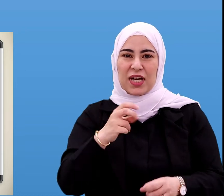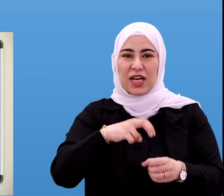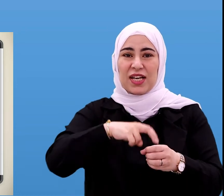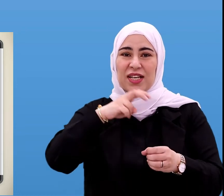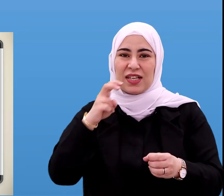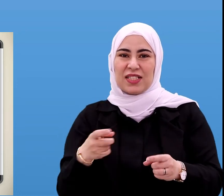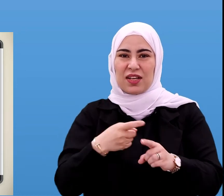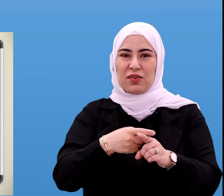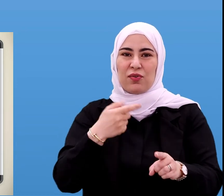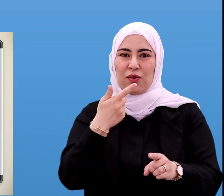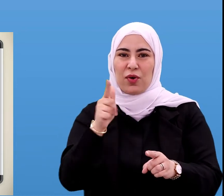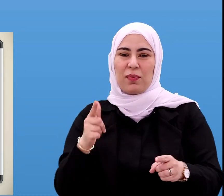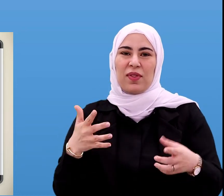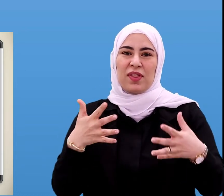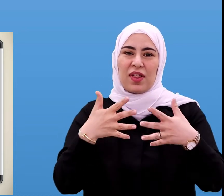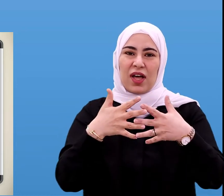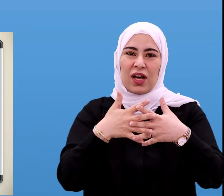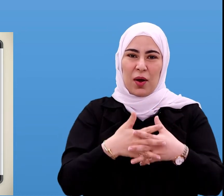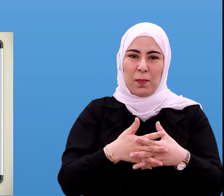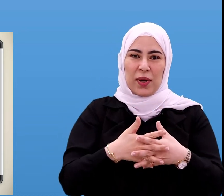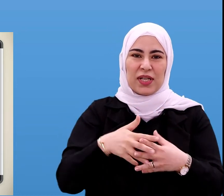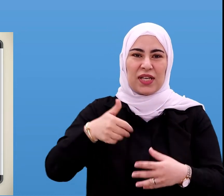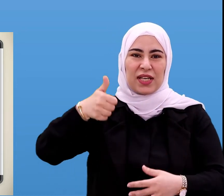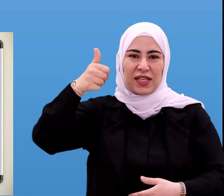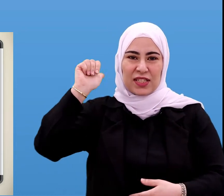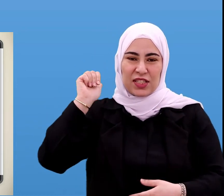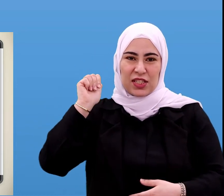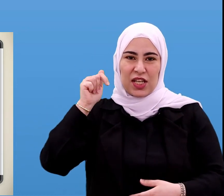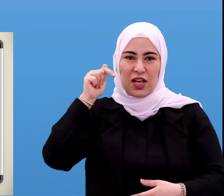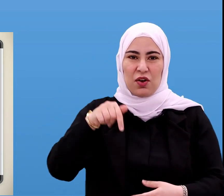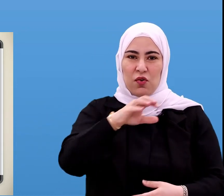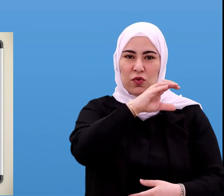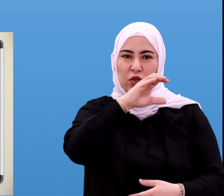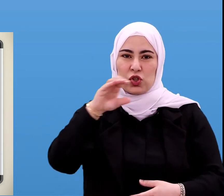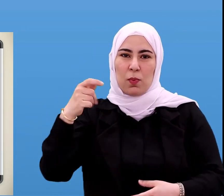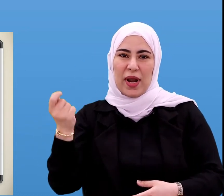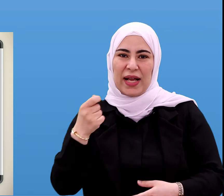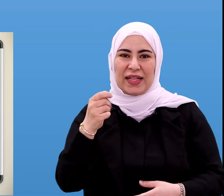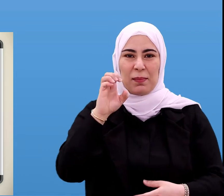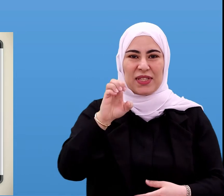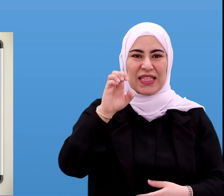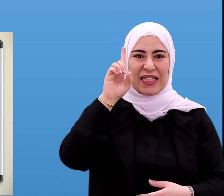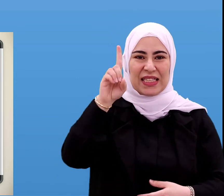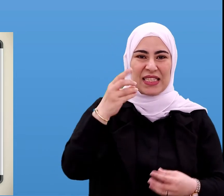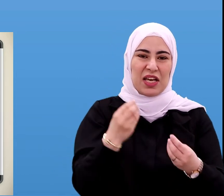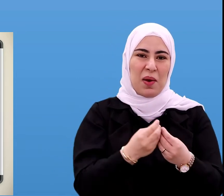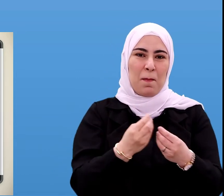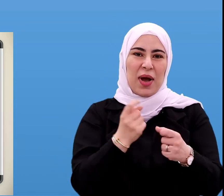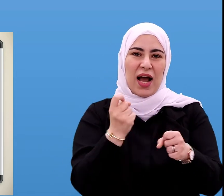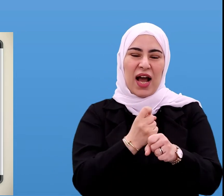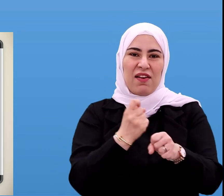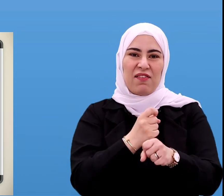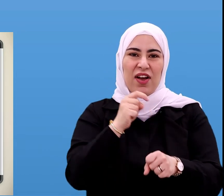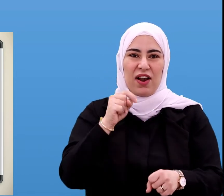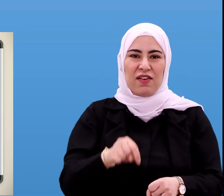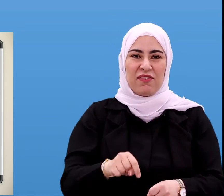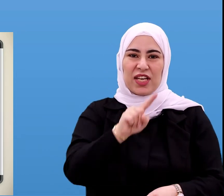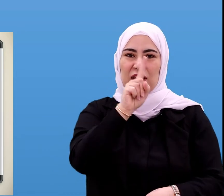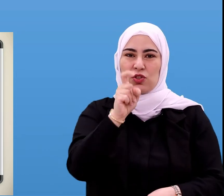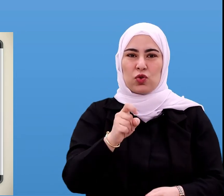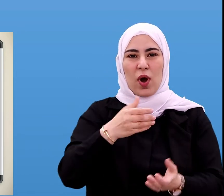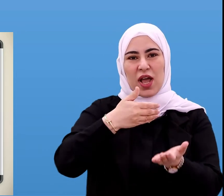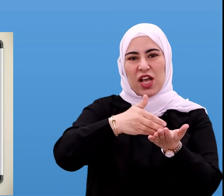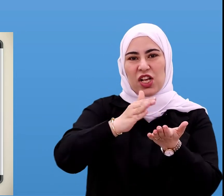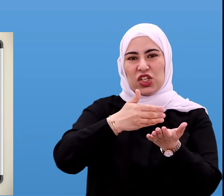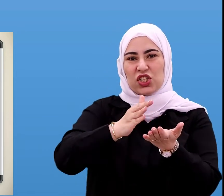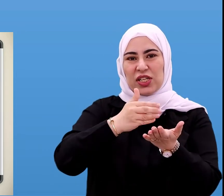yesterday? In the sentence, I said resigned. In the question, I said resign because I